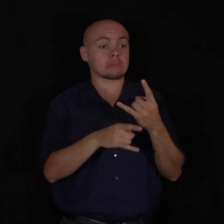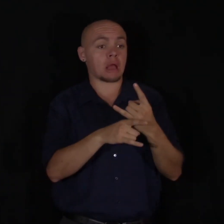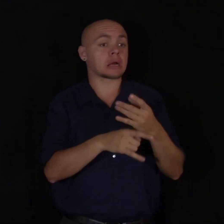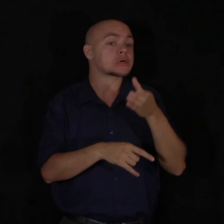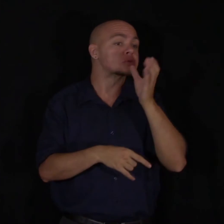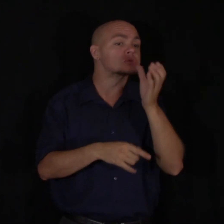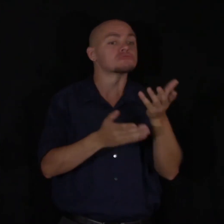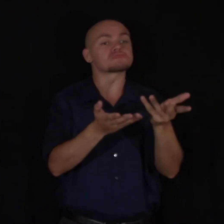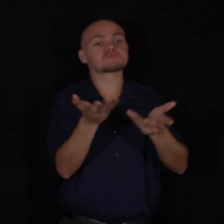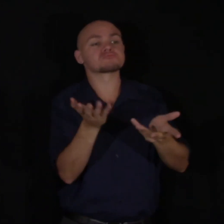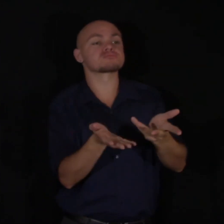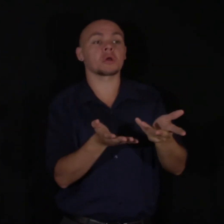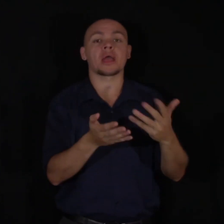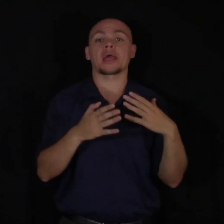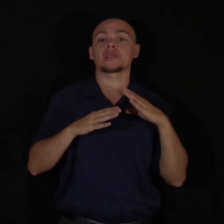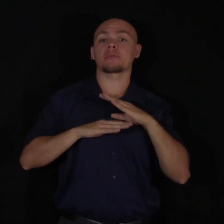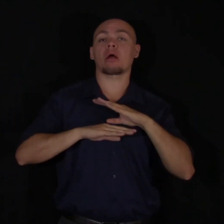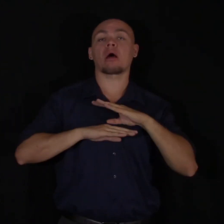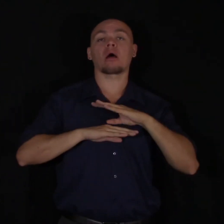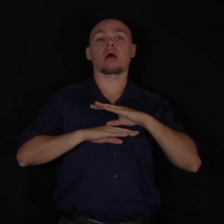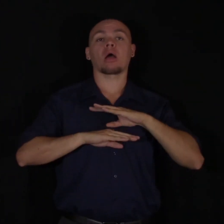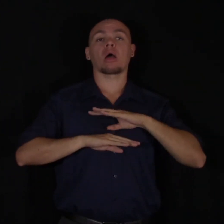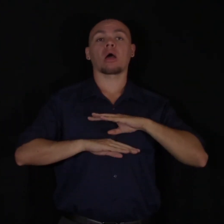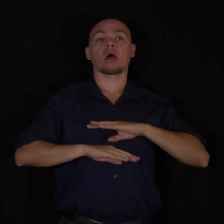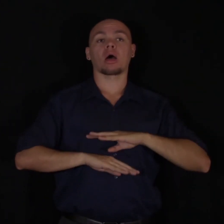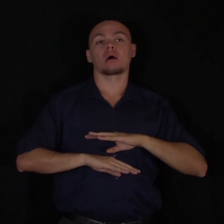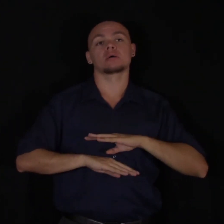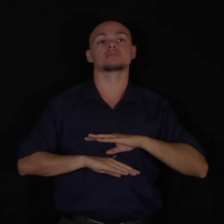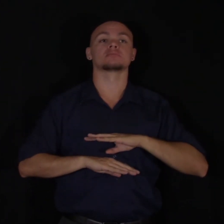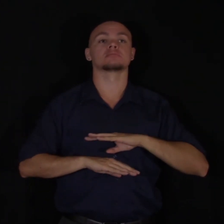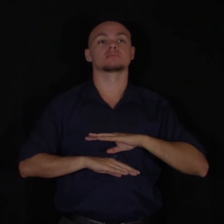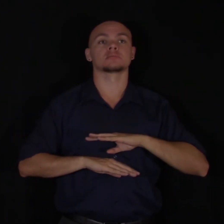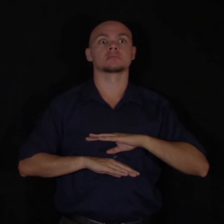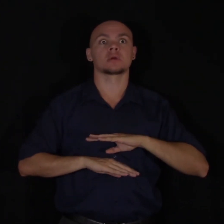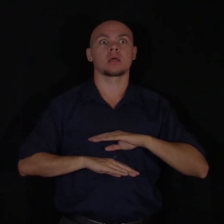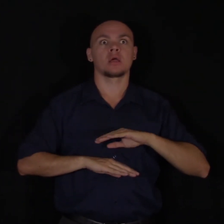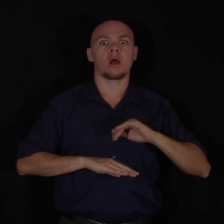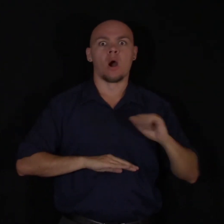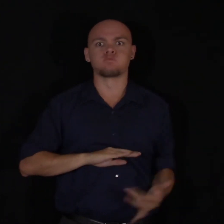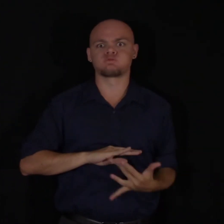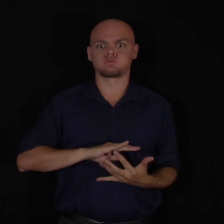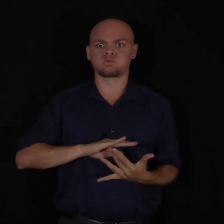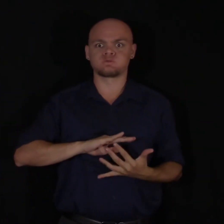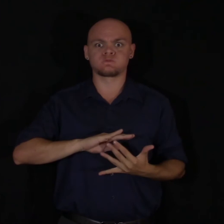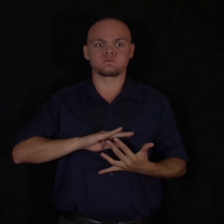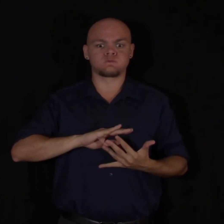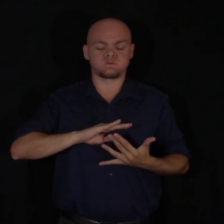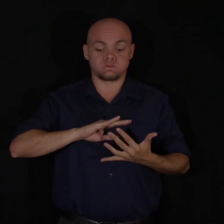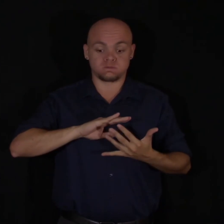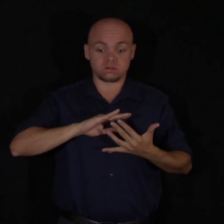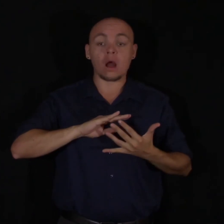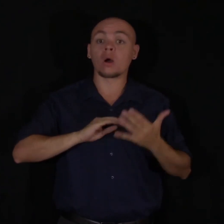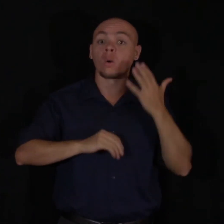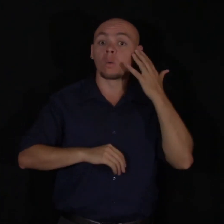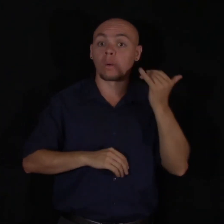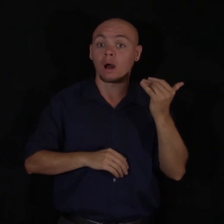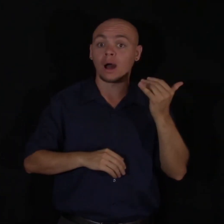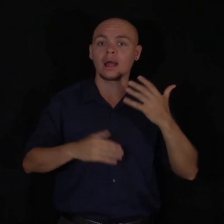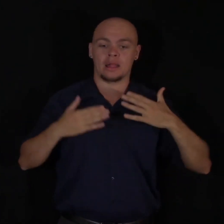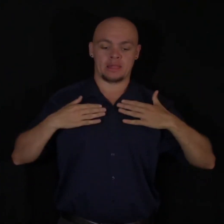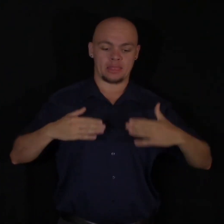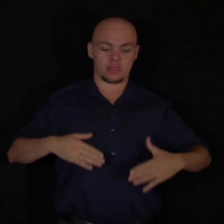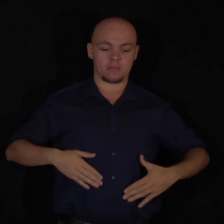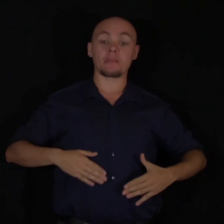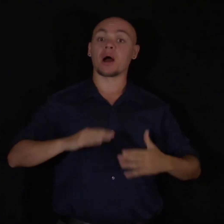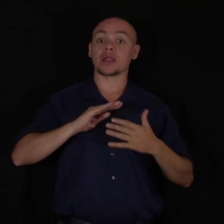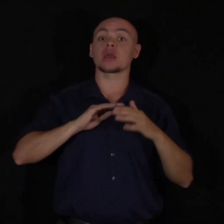and you start to relax and a wave of anger comes to the surface. Because when the body has a chance to